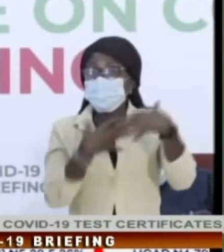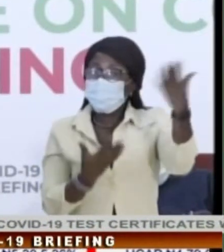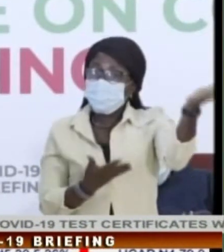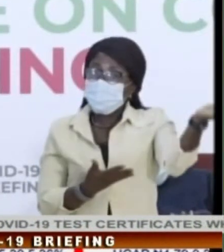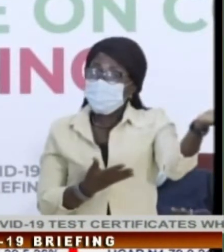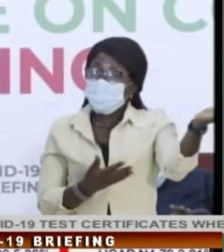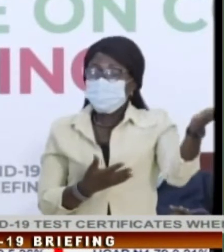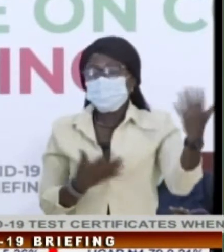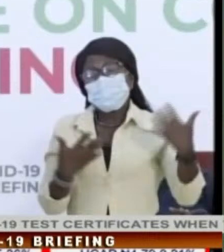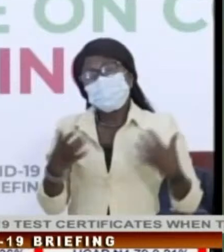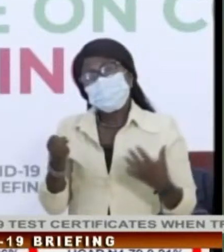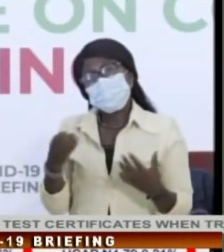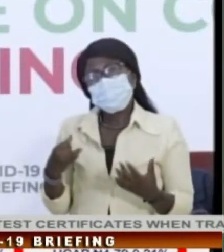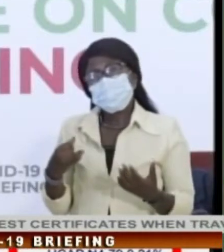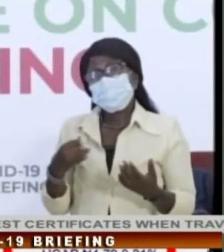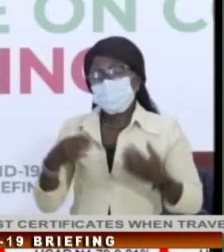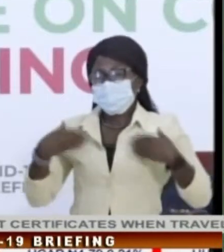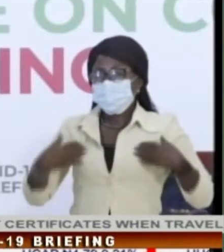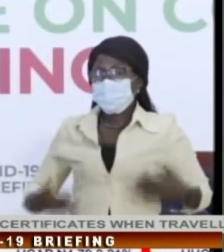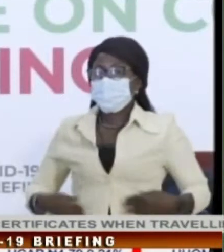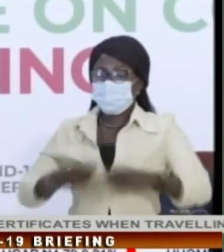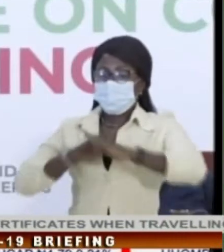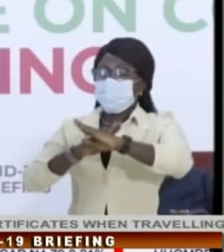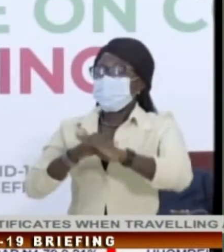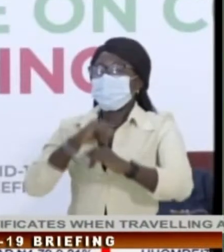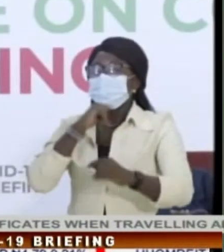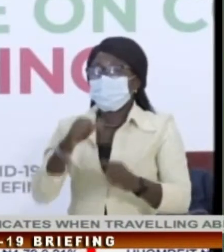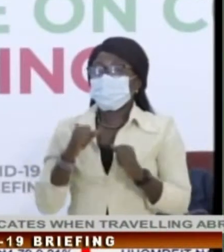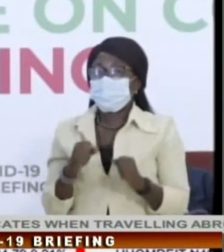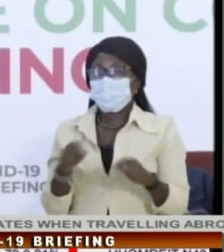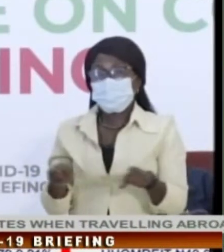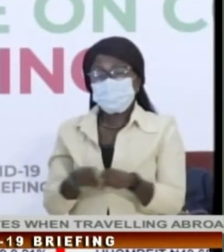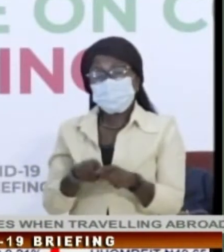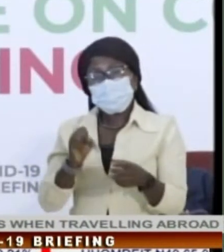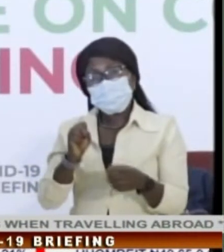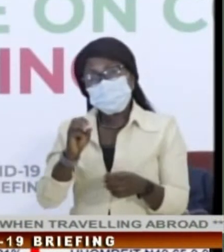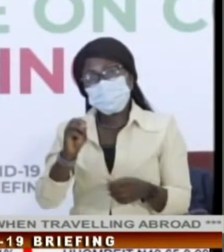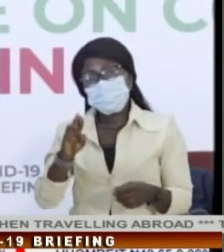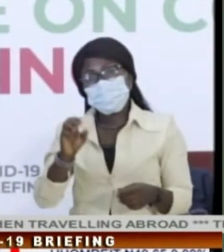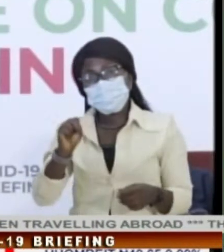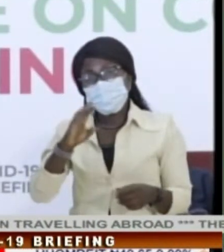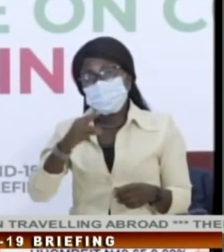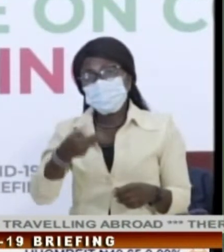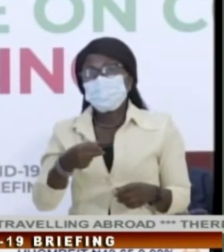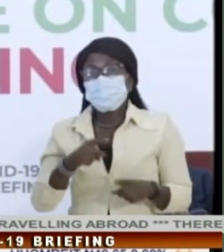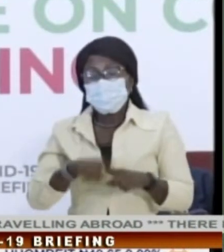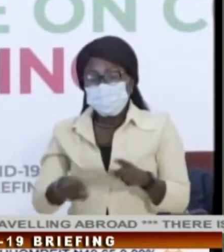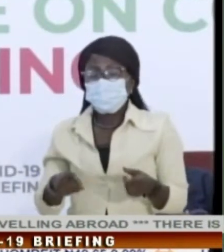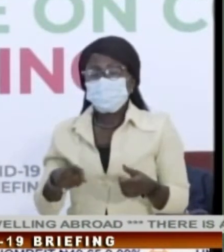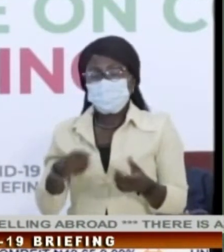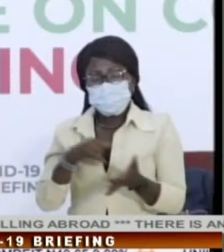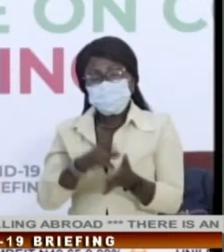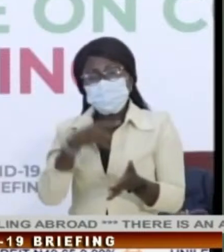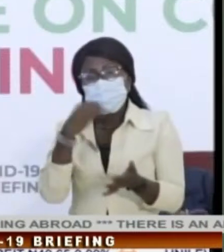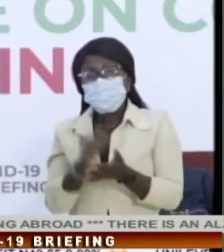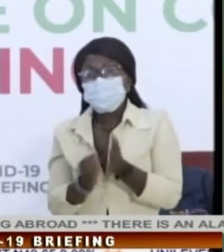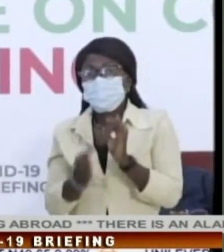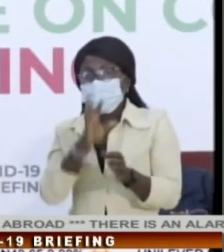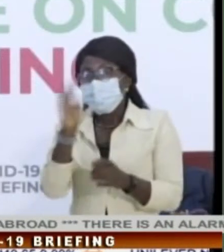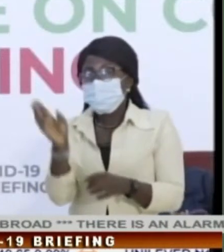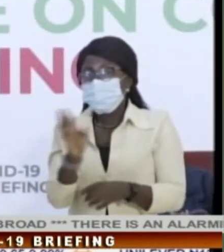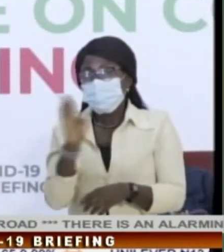not the way to go. The evidence is there that when you use vaccines, you are more likely to quickly attain